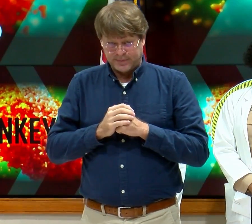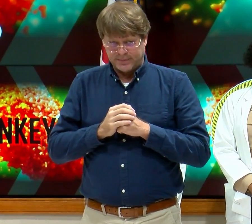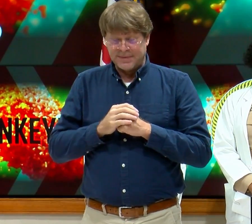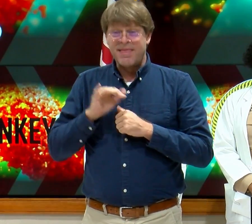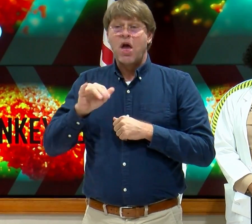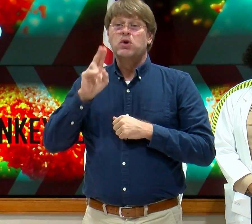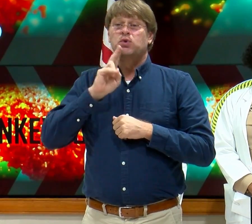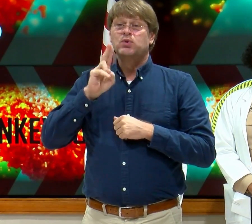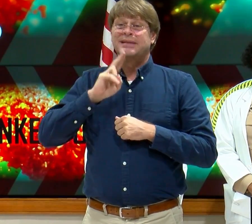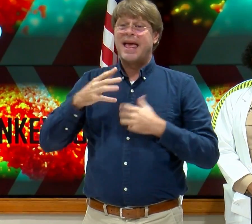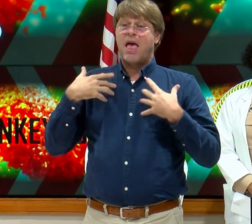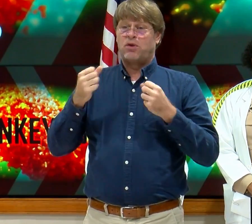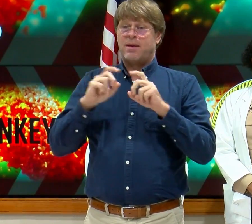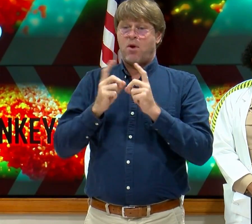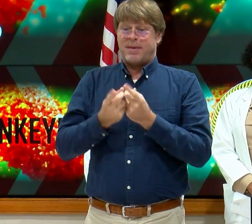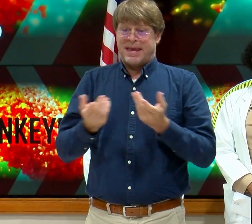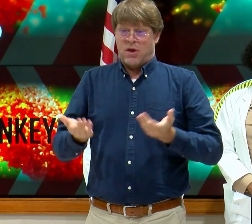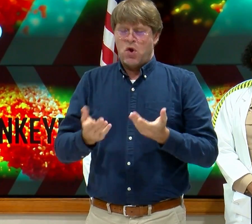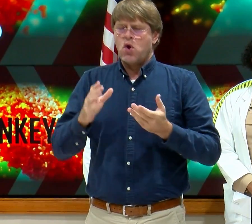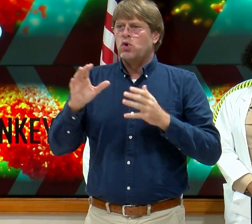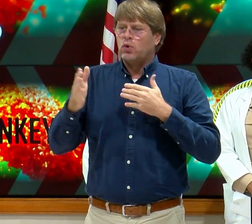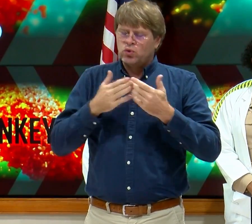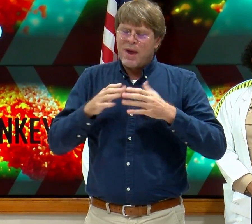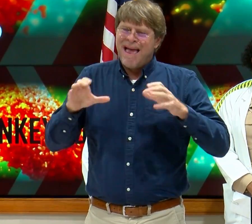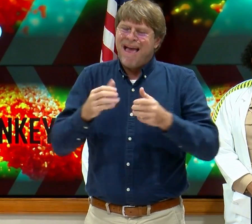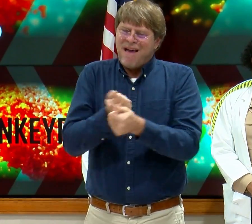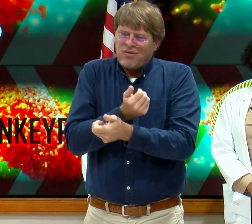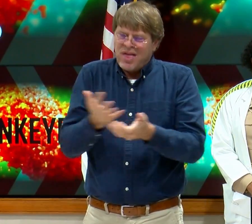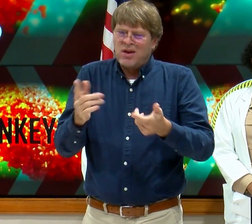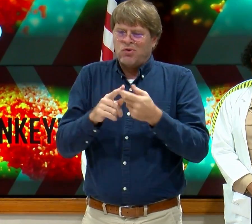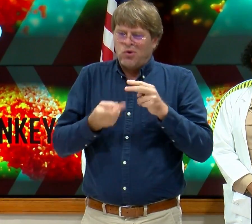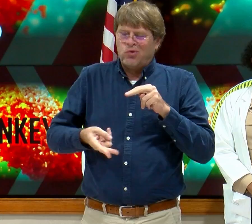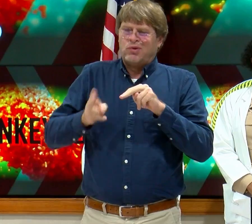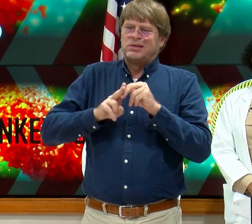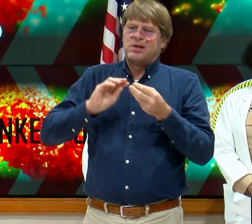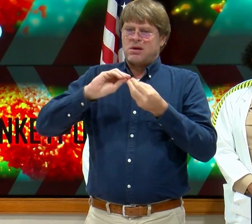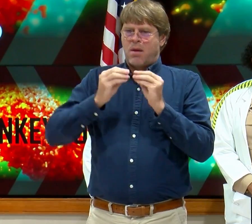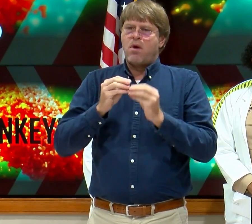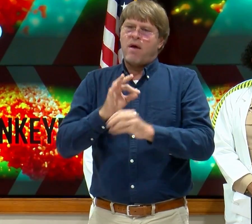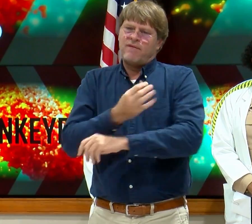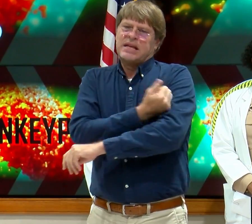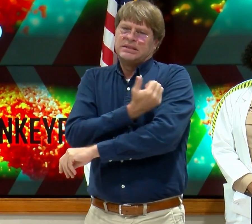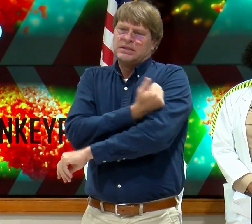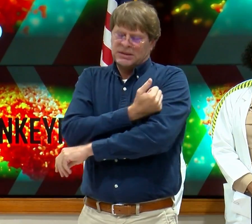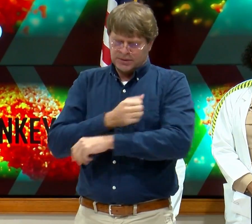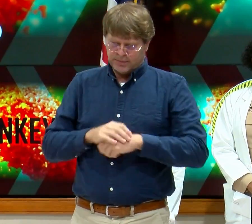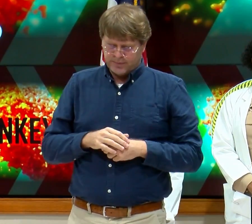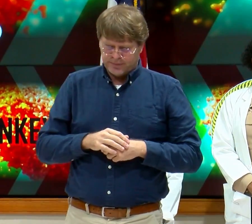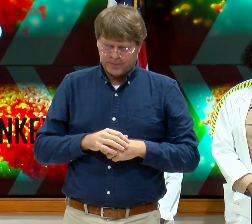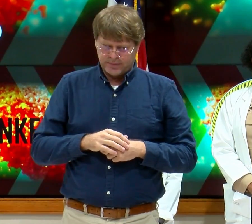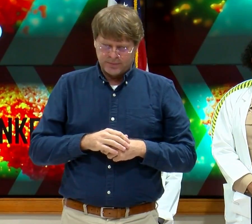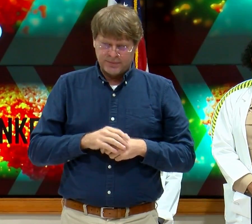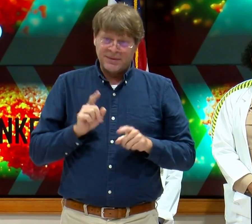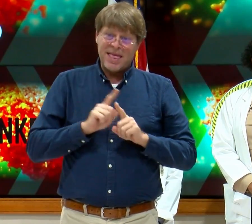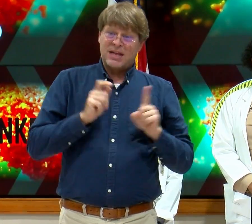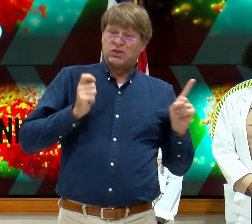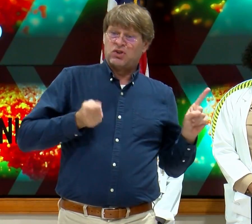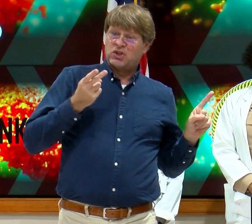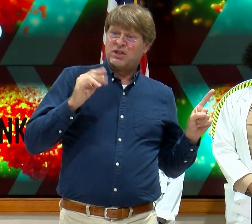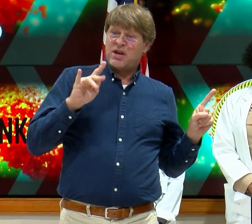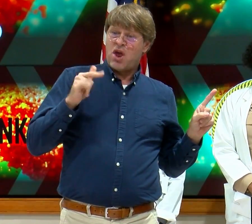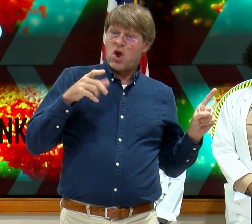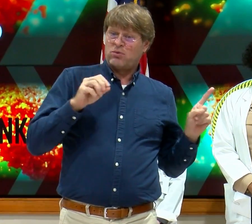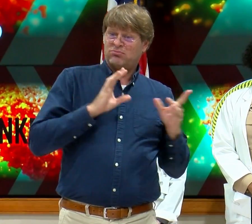that the Houston Health Department is doing everything possible to increase the supply of vaccines. As Judge Hidalgo